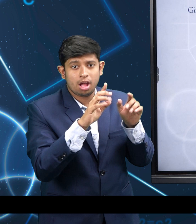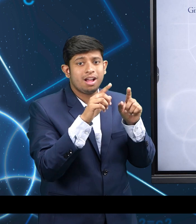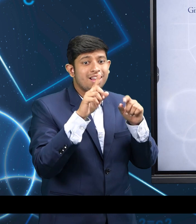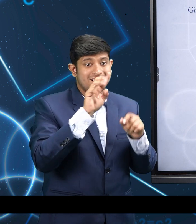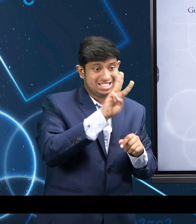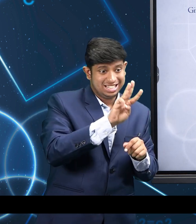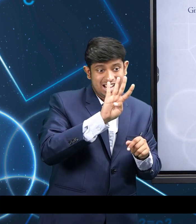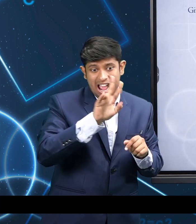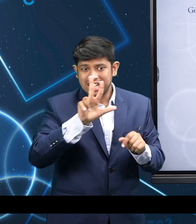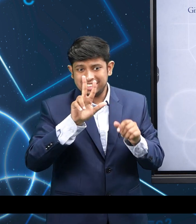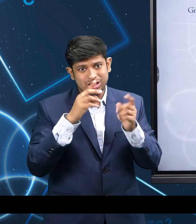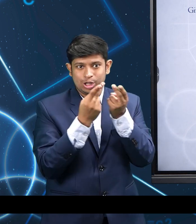square.